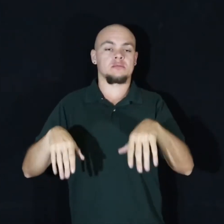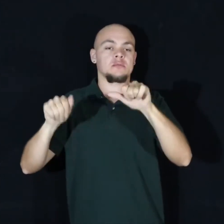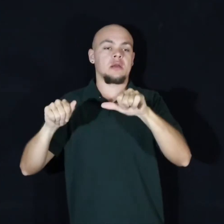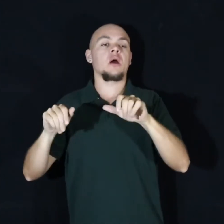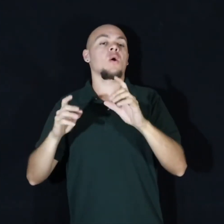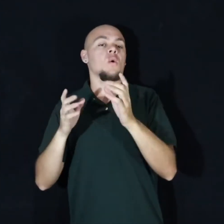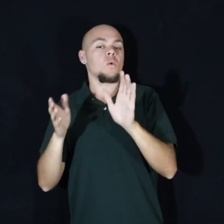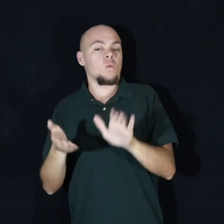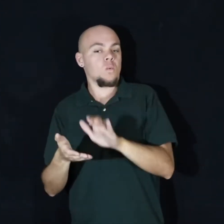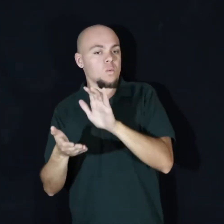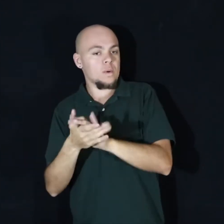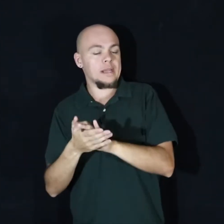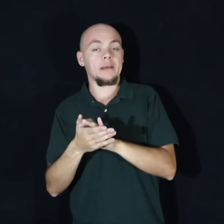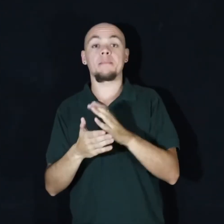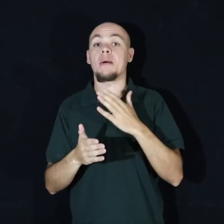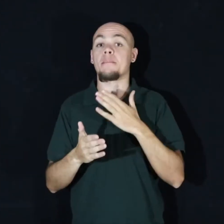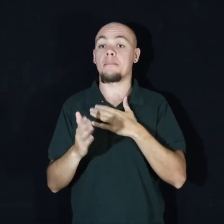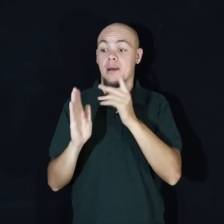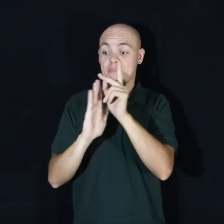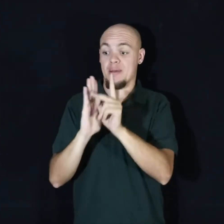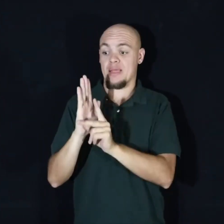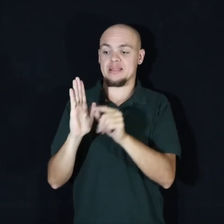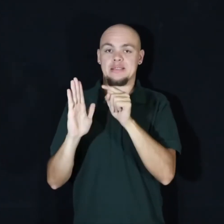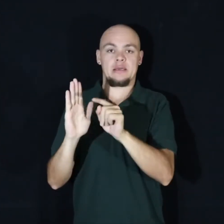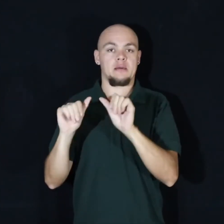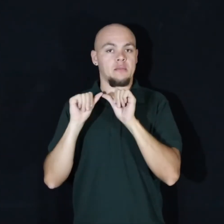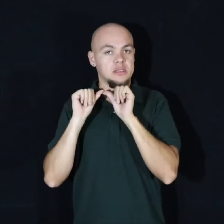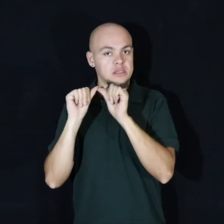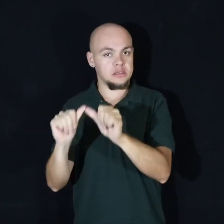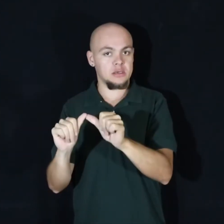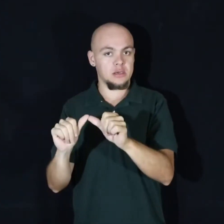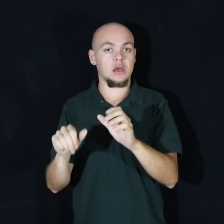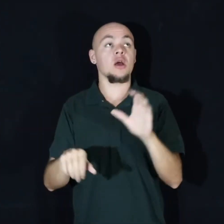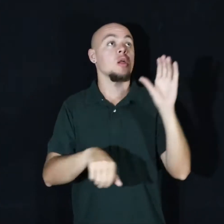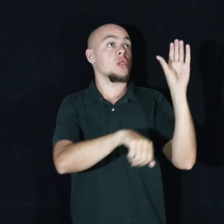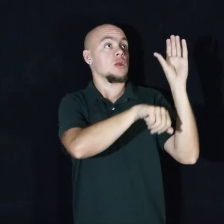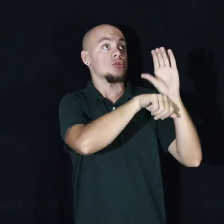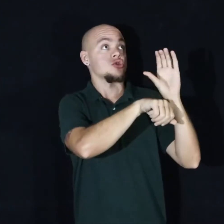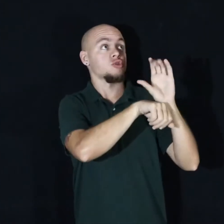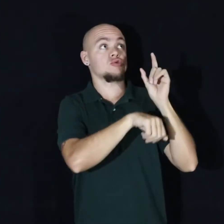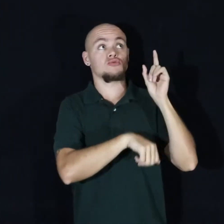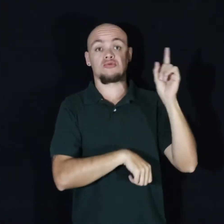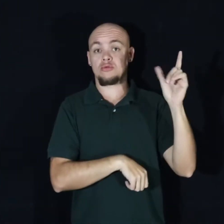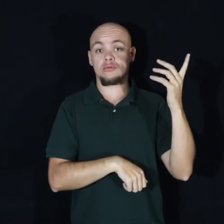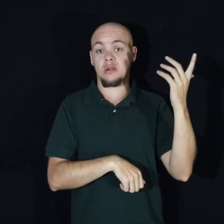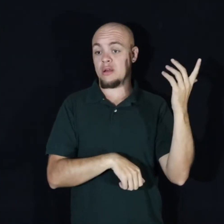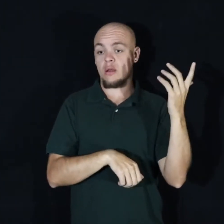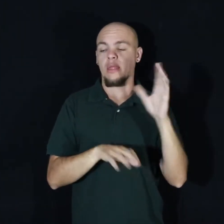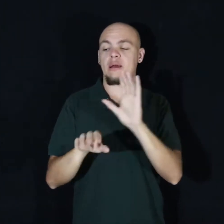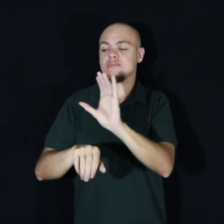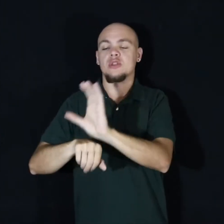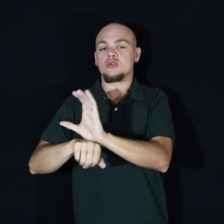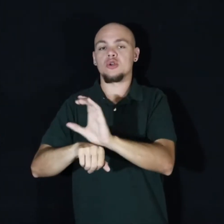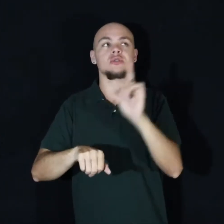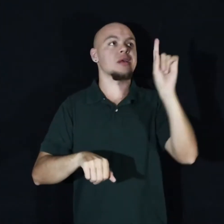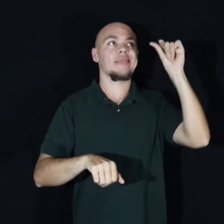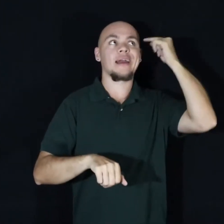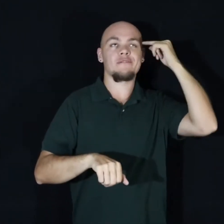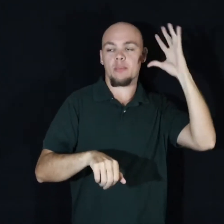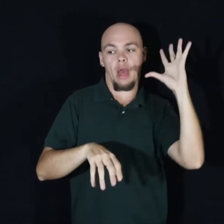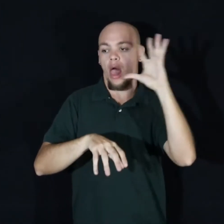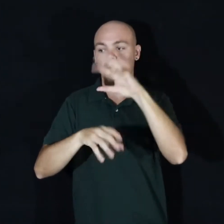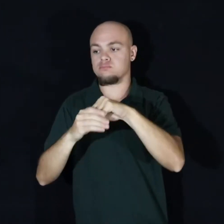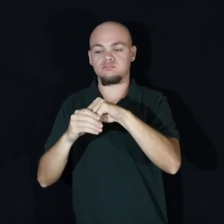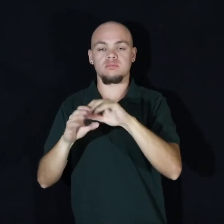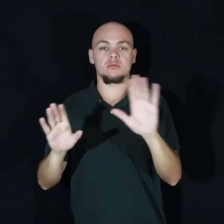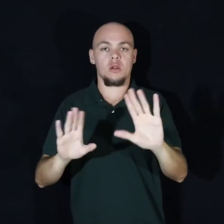been divorced can have weddings here. But I need to be consistent in that policy. I'm a church. The government is not going to interfere